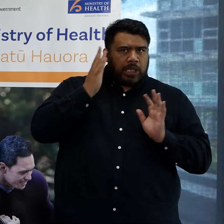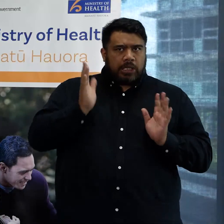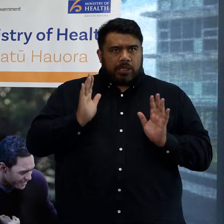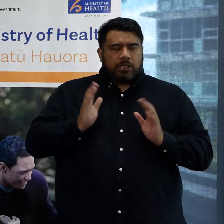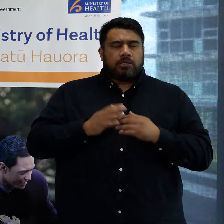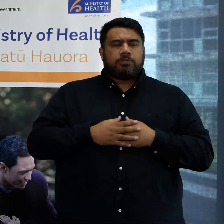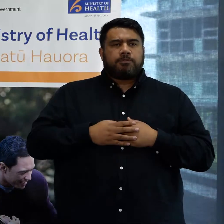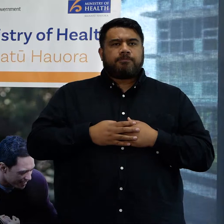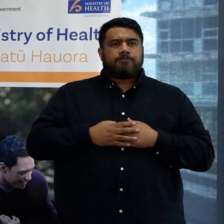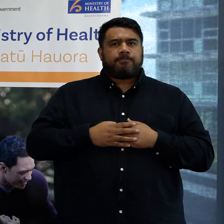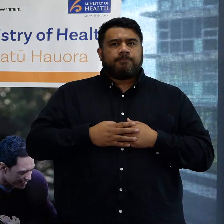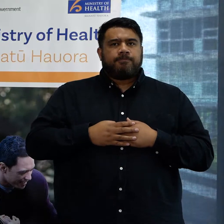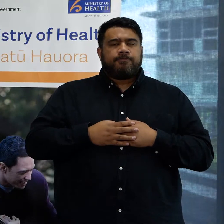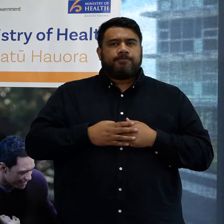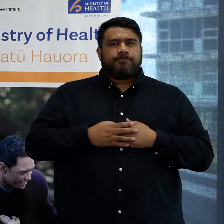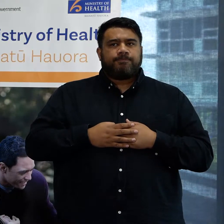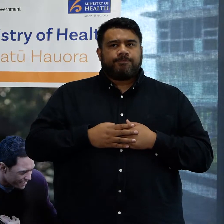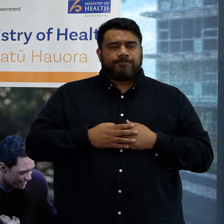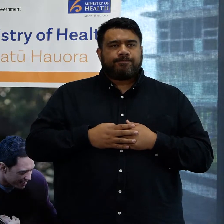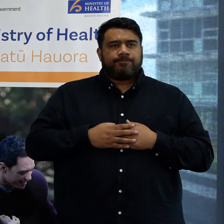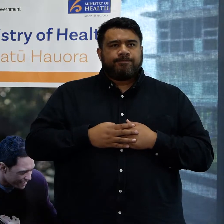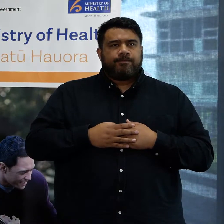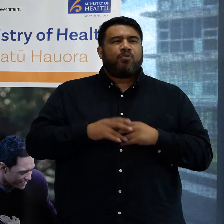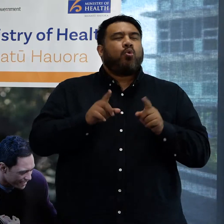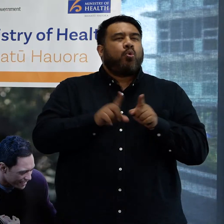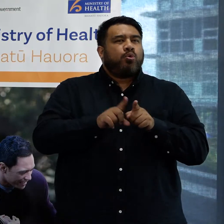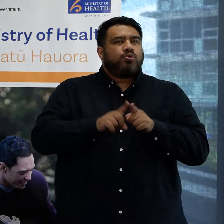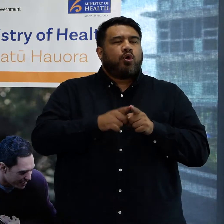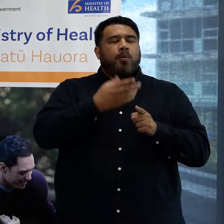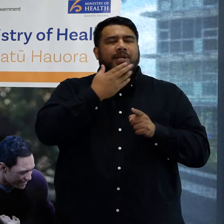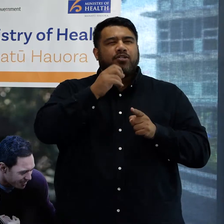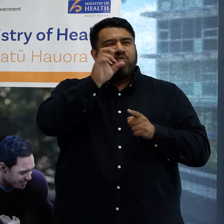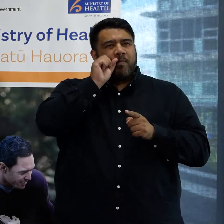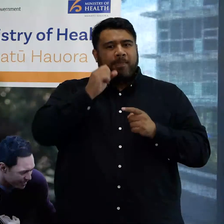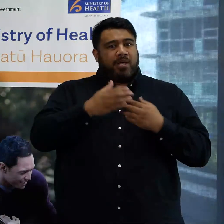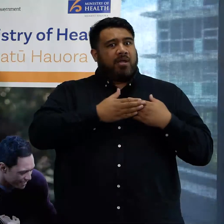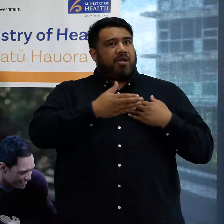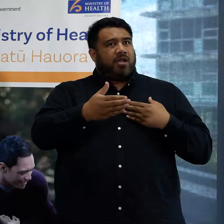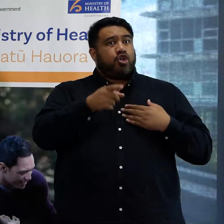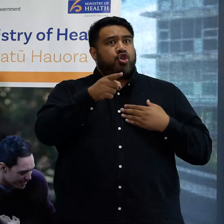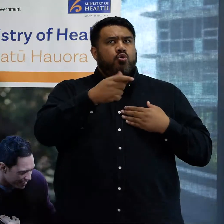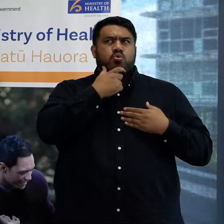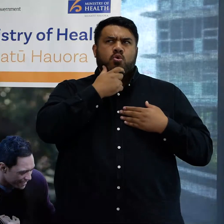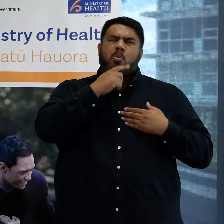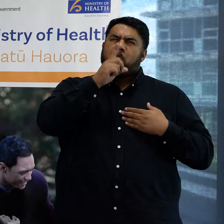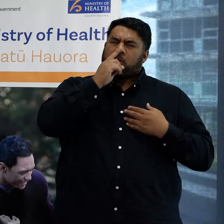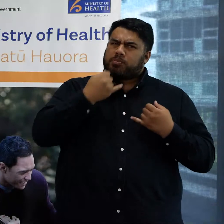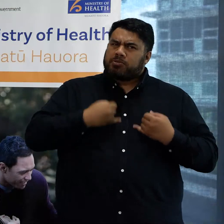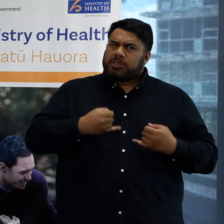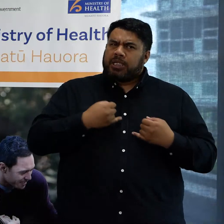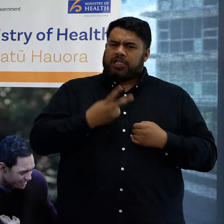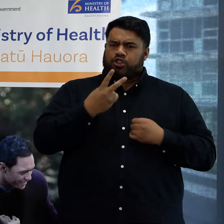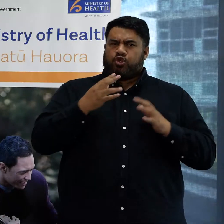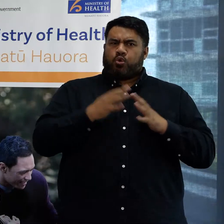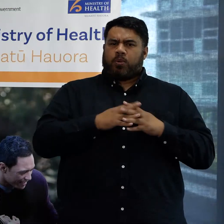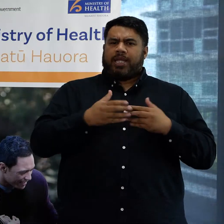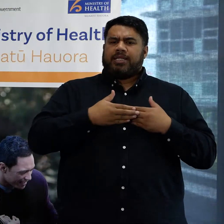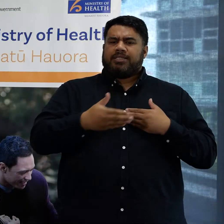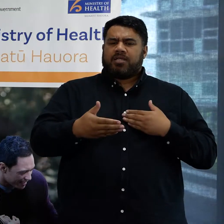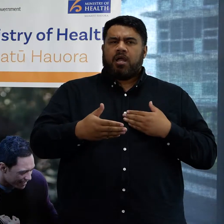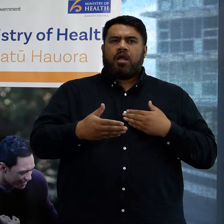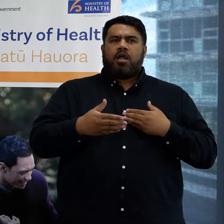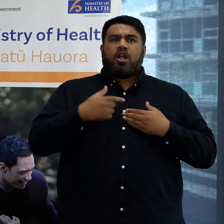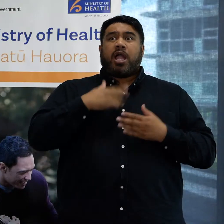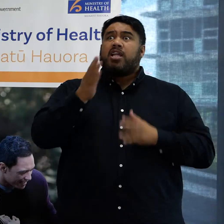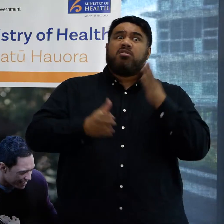infected, develop symptoms. And I think if people could please also consider ways over that 14-day period to minimise their social